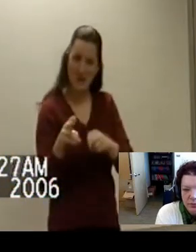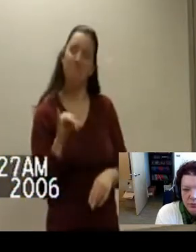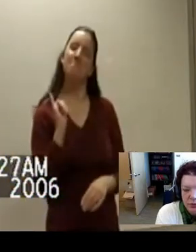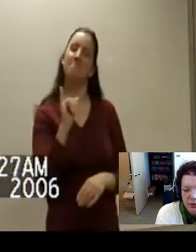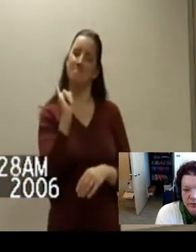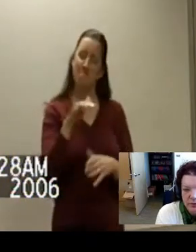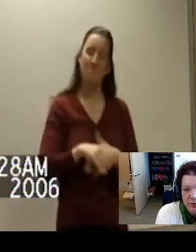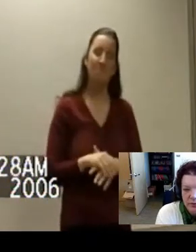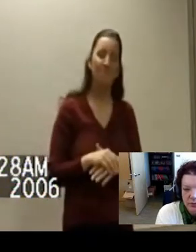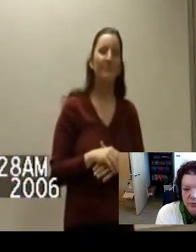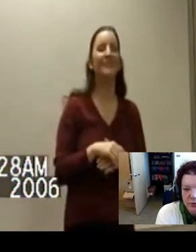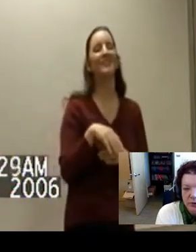with our first home.